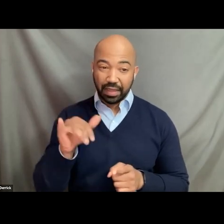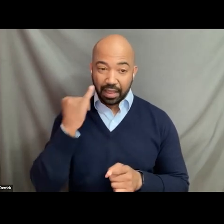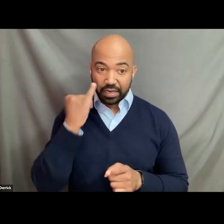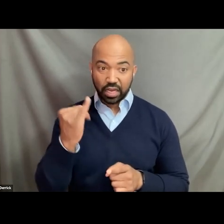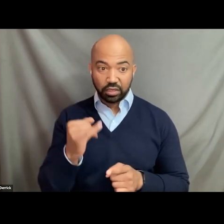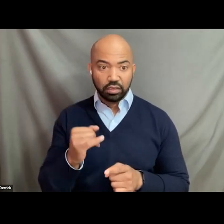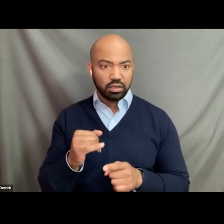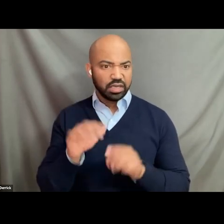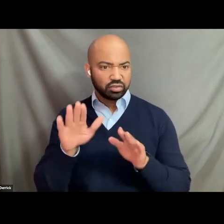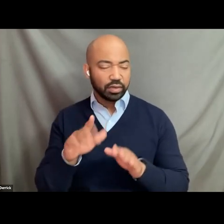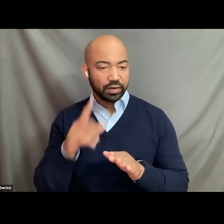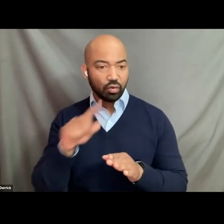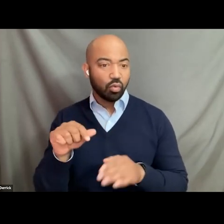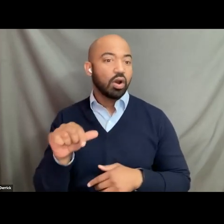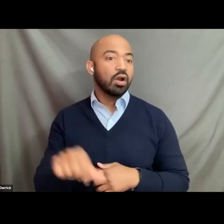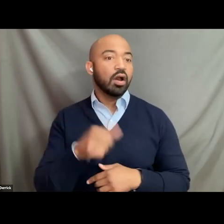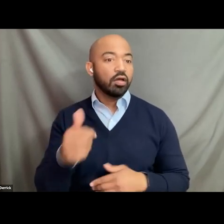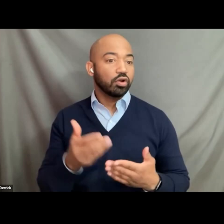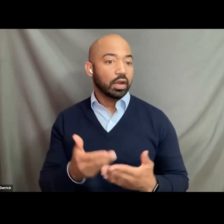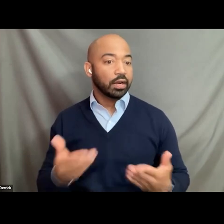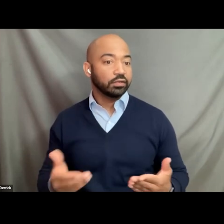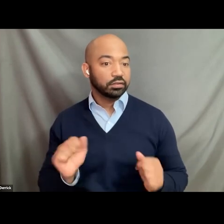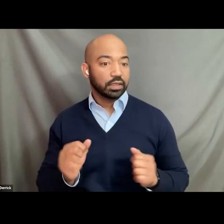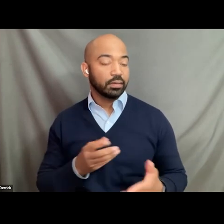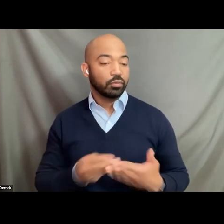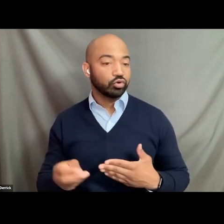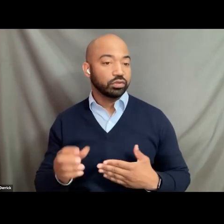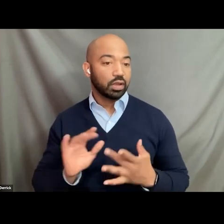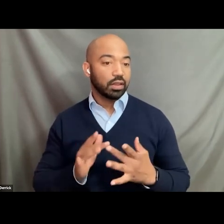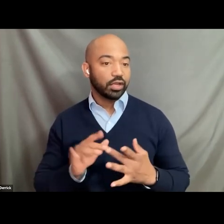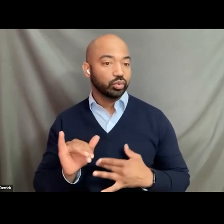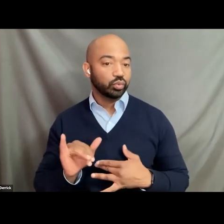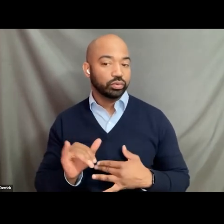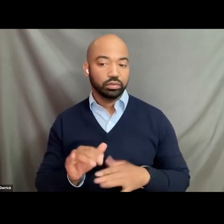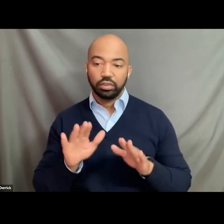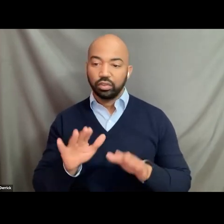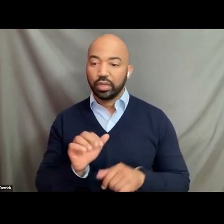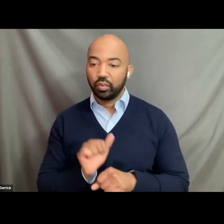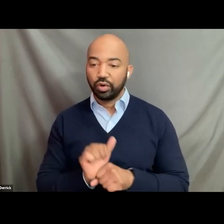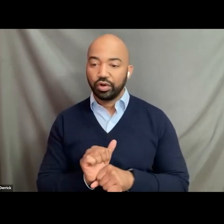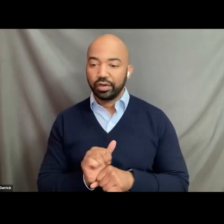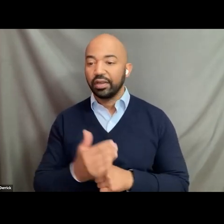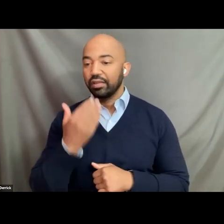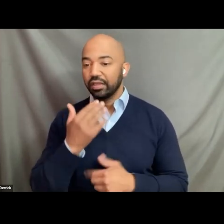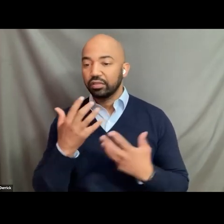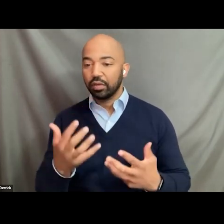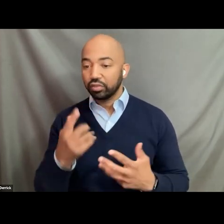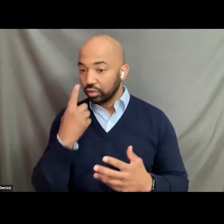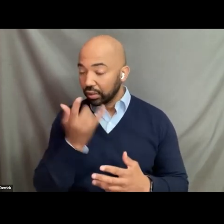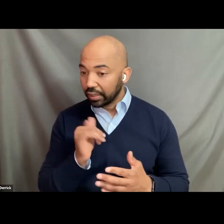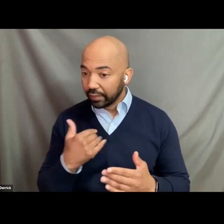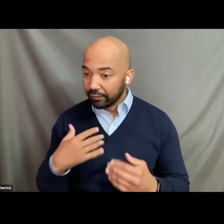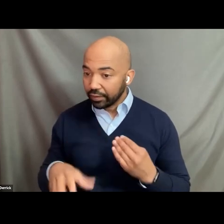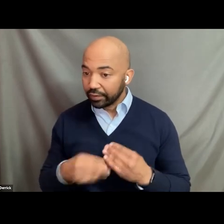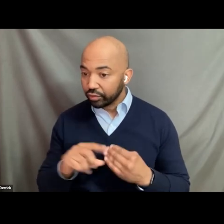for other types of items that can be purchased online. So it's a great work. Thank you so much for presenting one. And there is